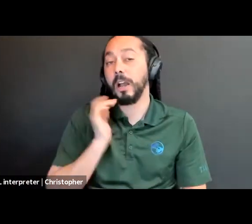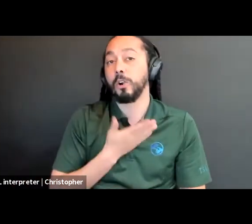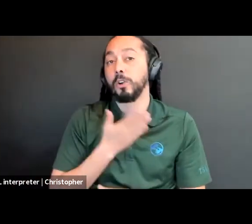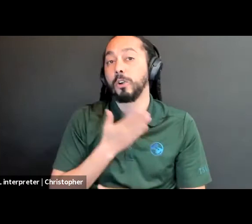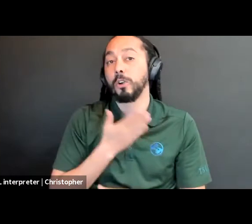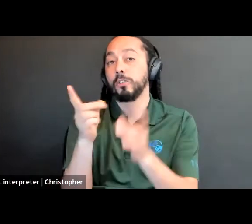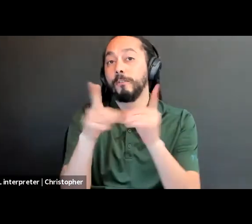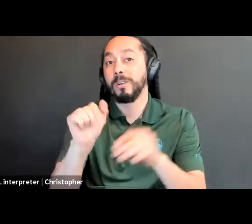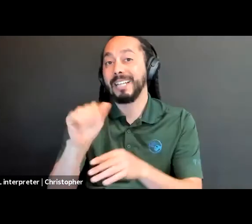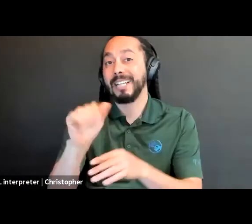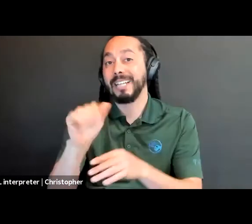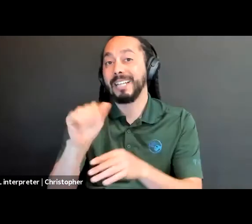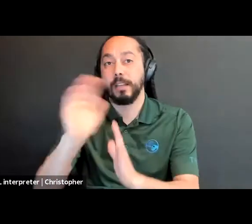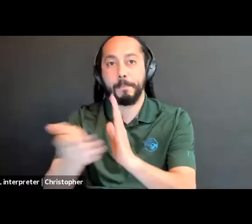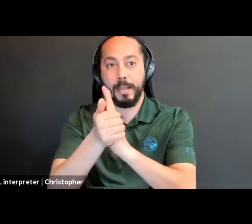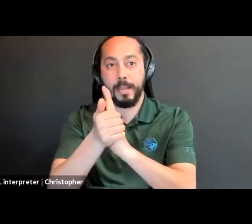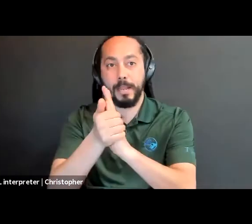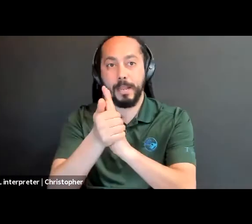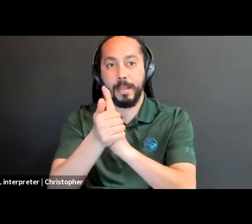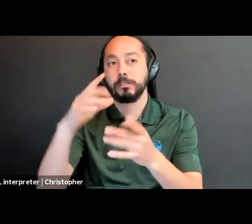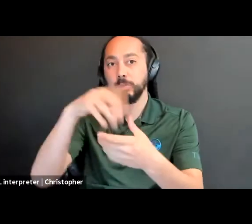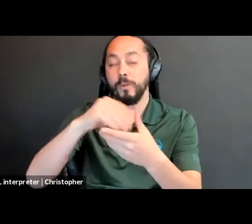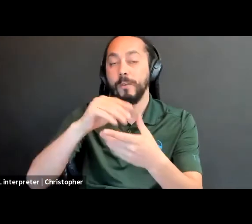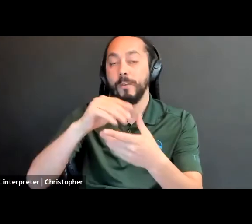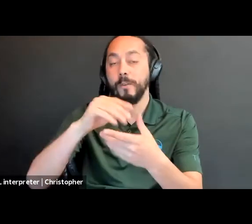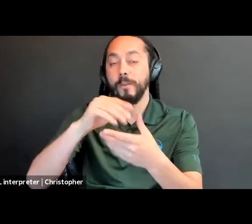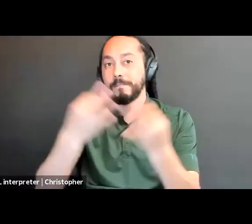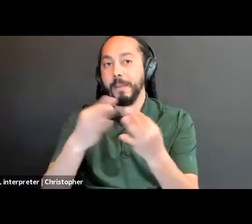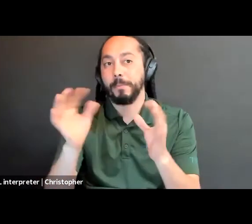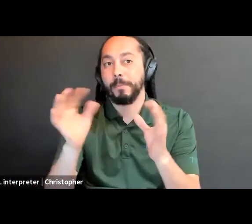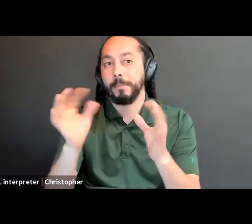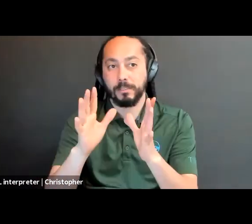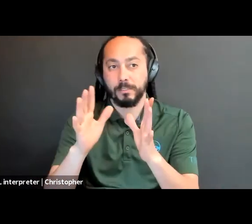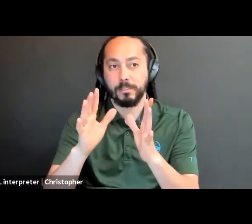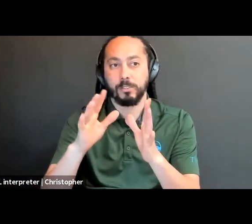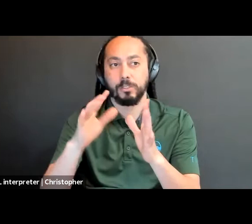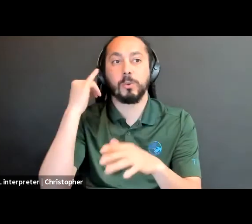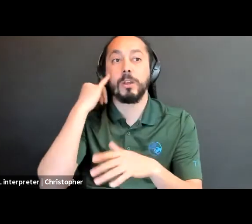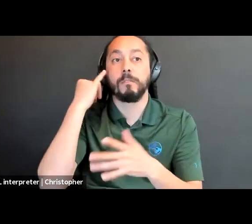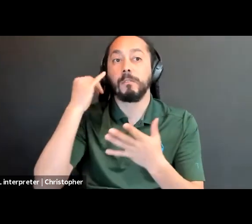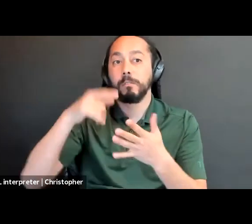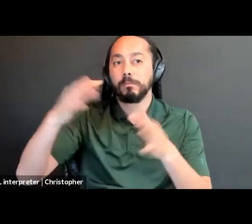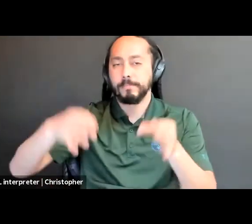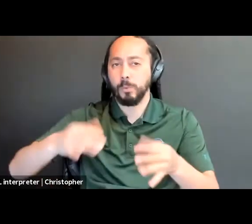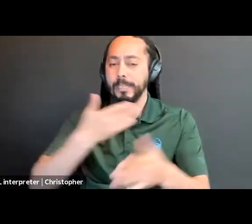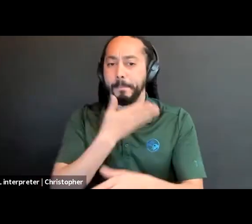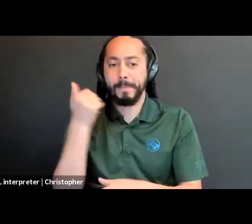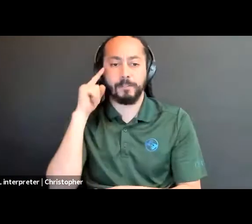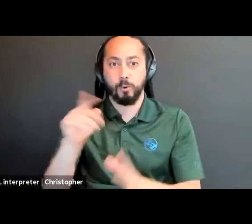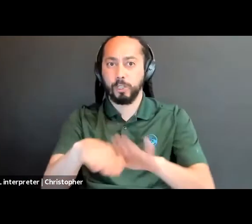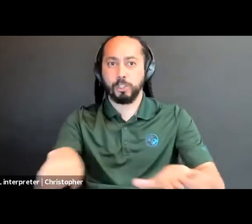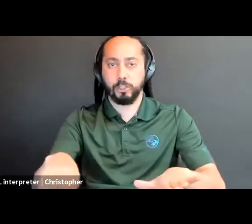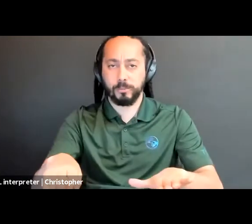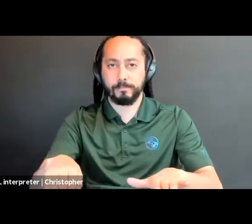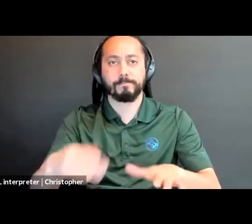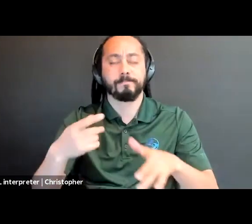violence as a factor that judges consider when determining the best interests of children. And the definition for